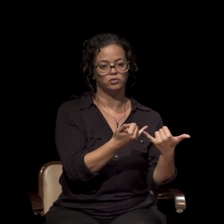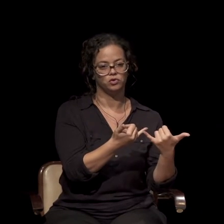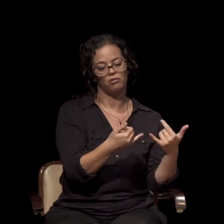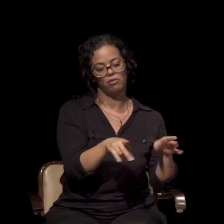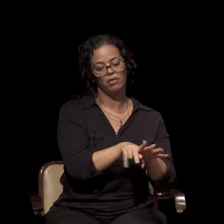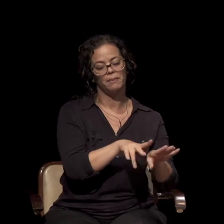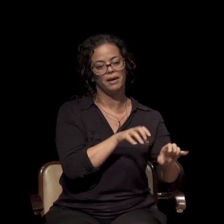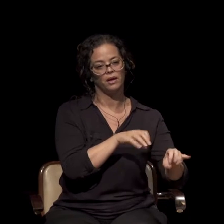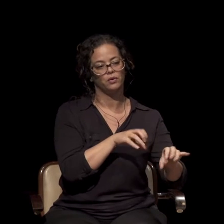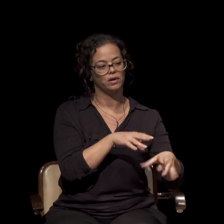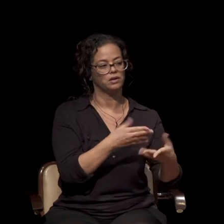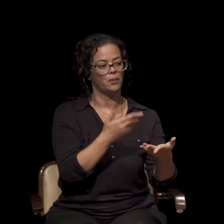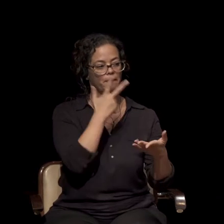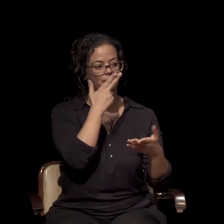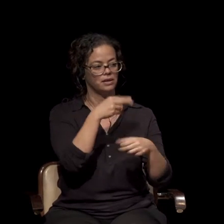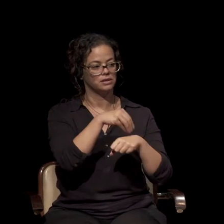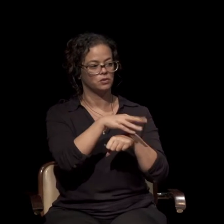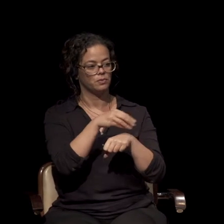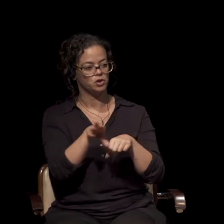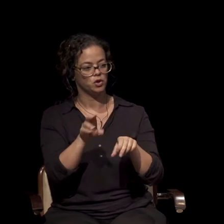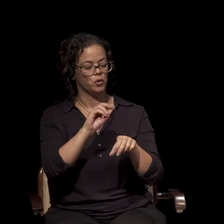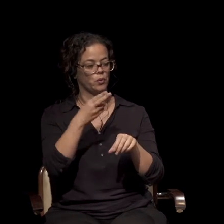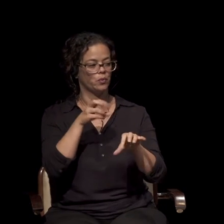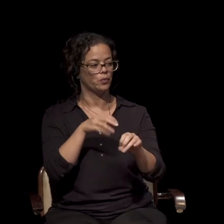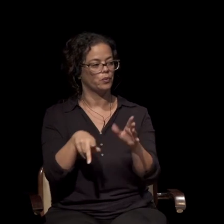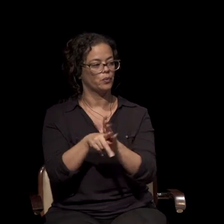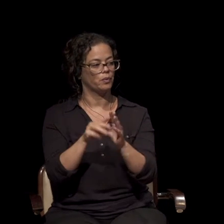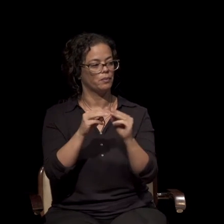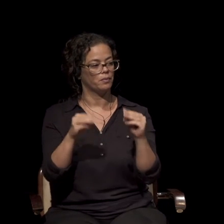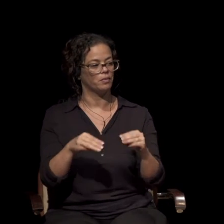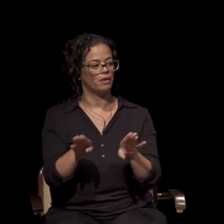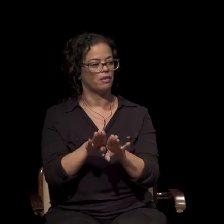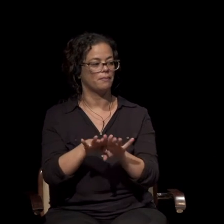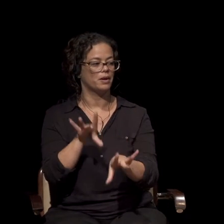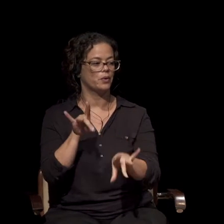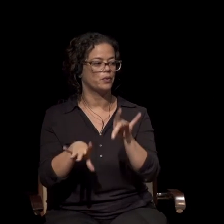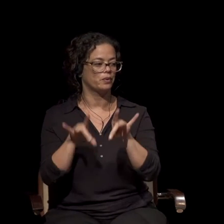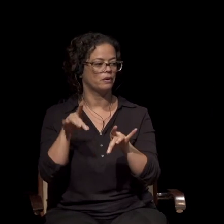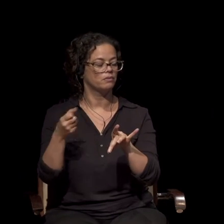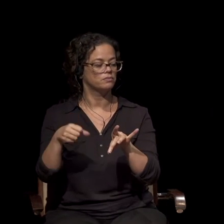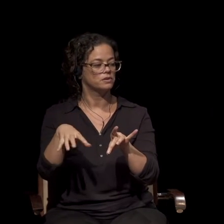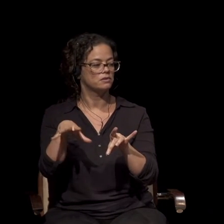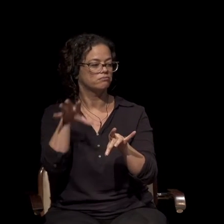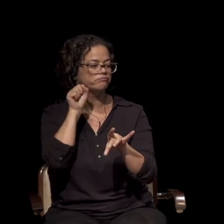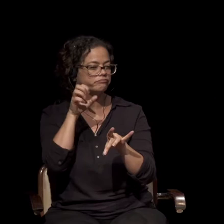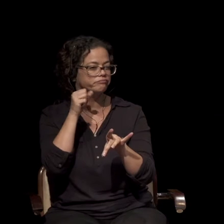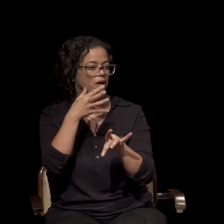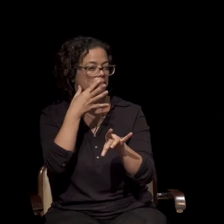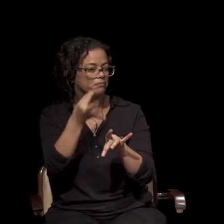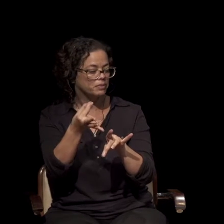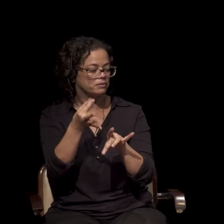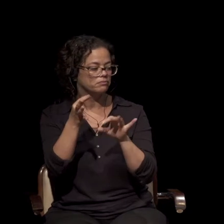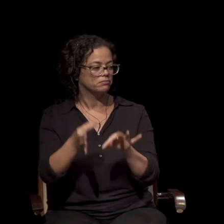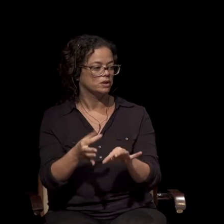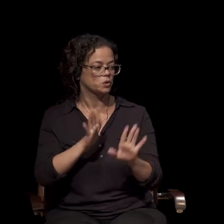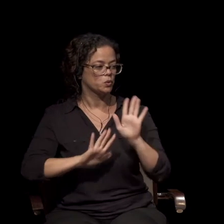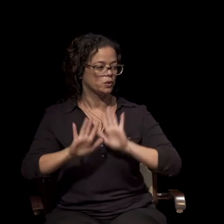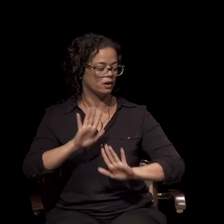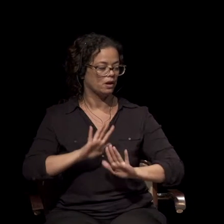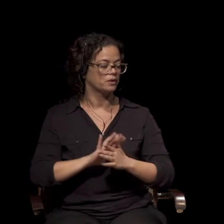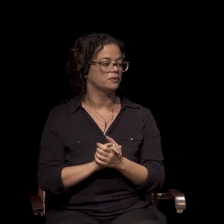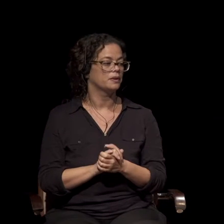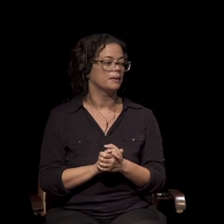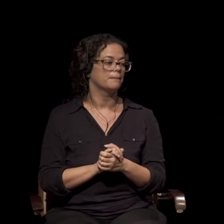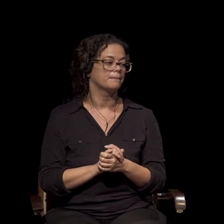and educators and curators need to listen extra carefully. Aside from the fact that using play for an